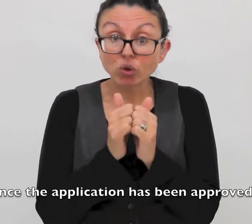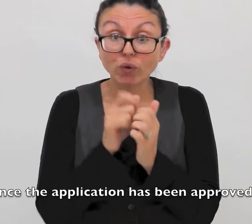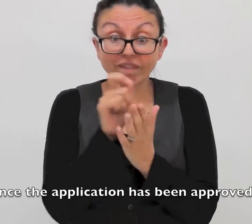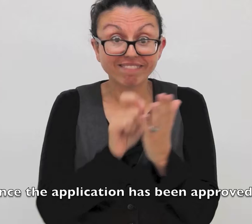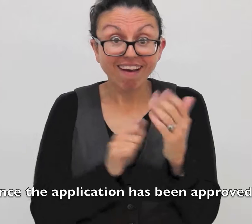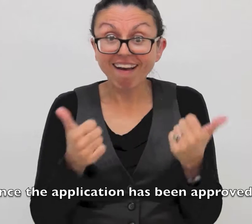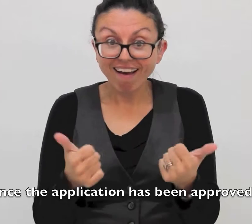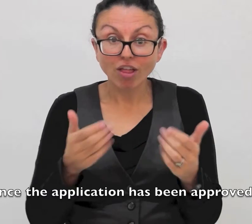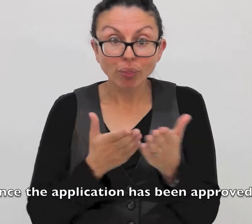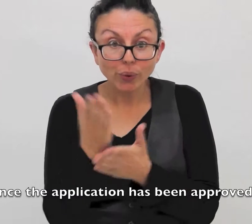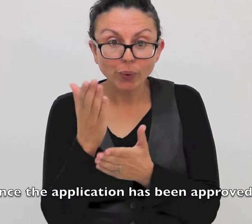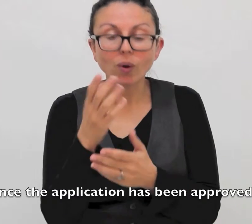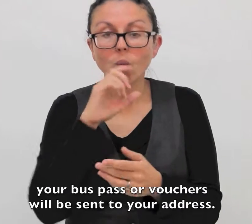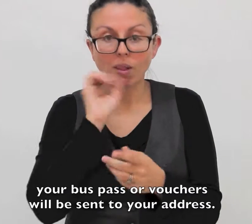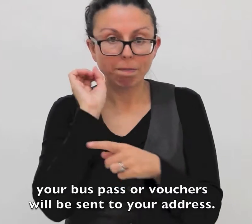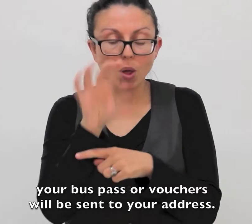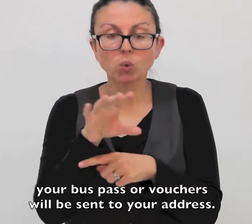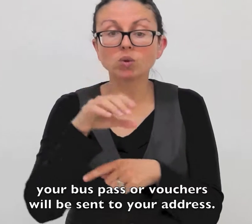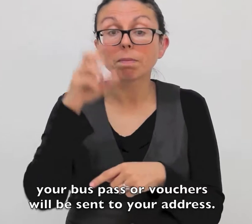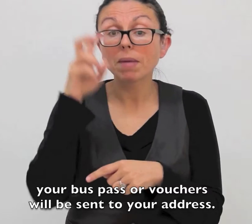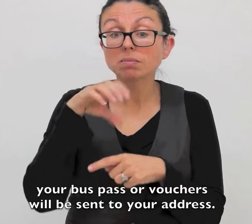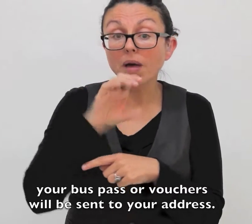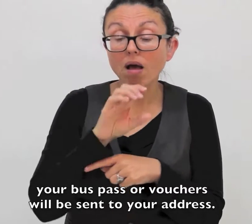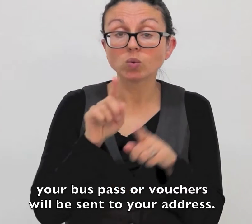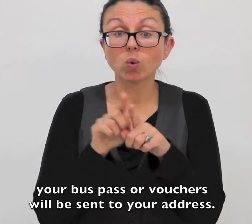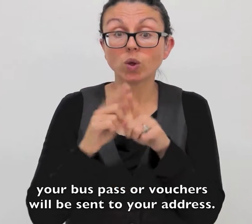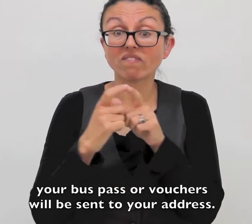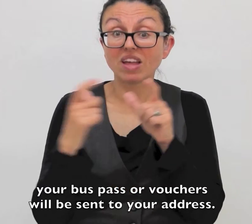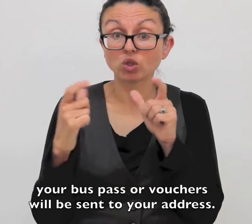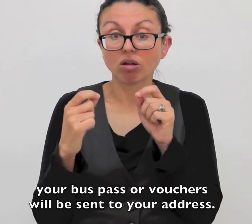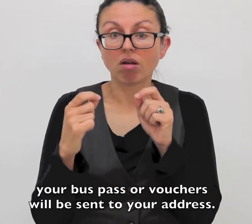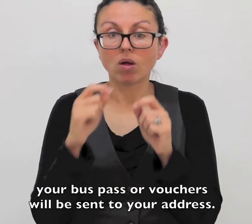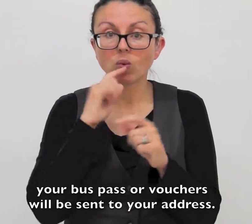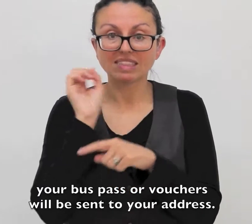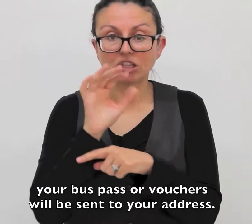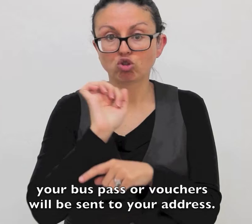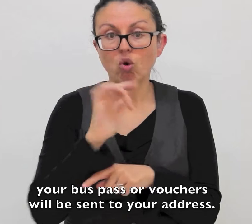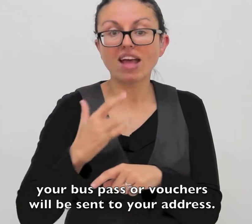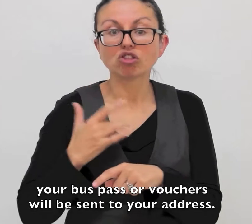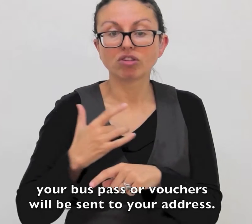Once the application has been approved, your bus pass or vouchers will be sent to your